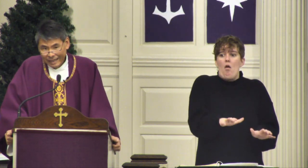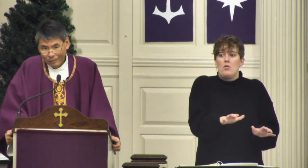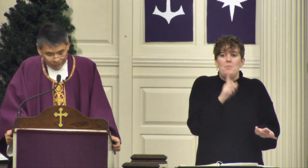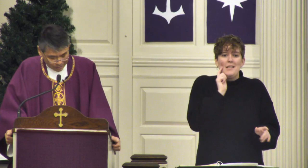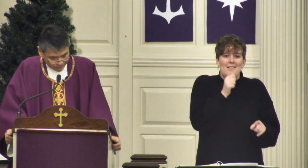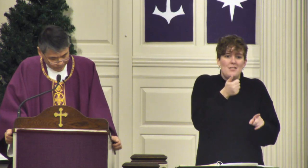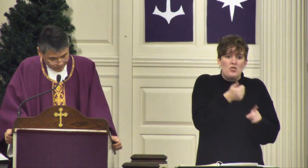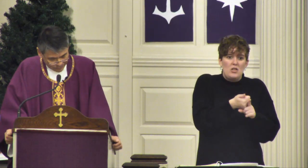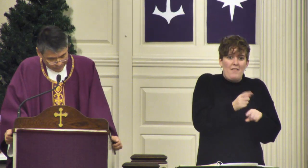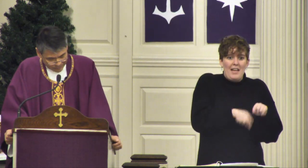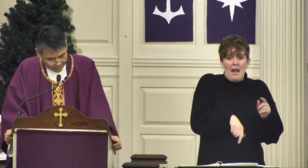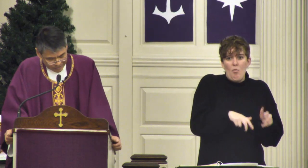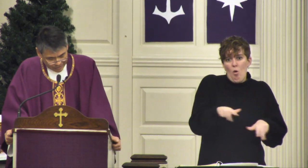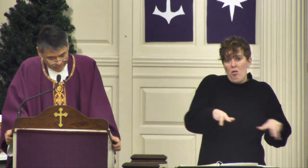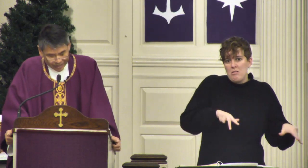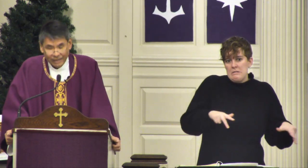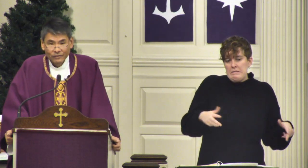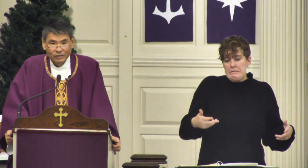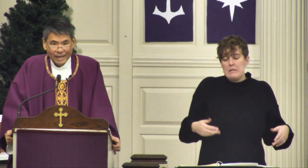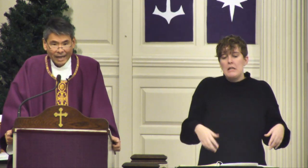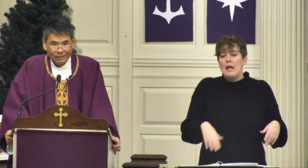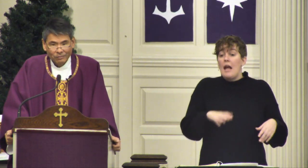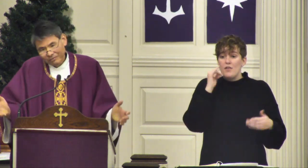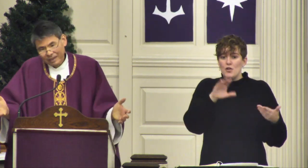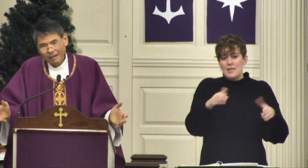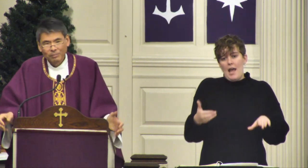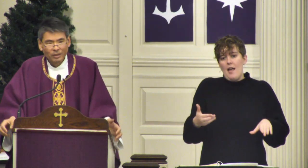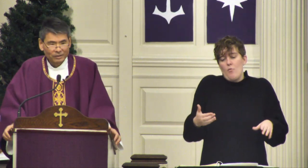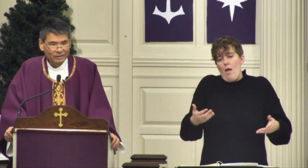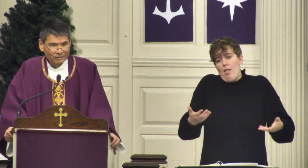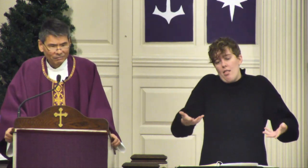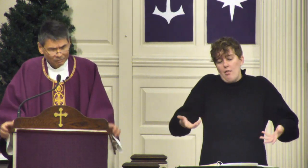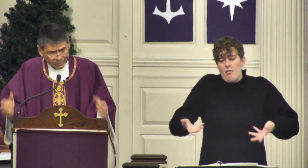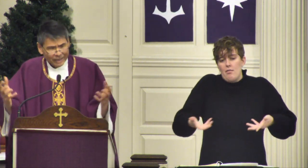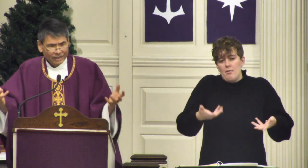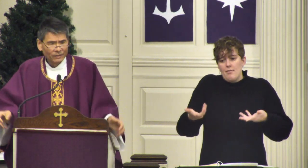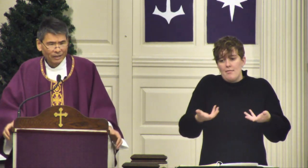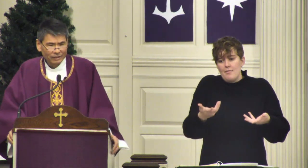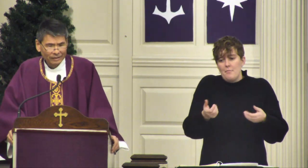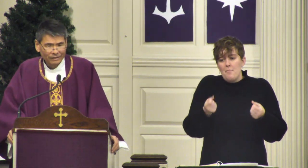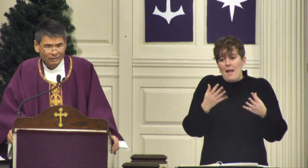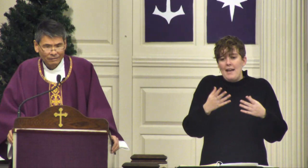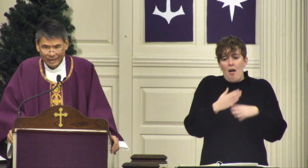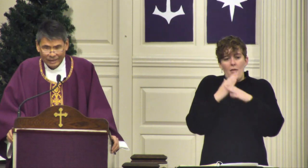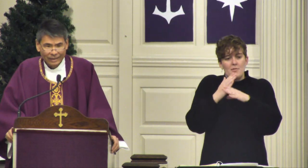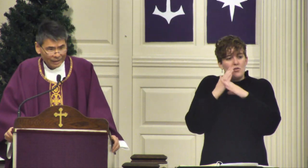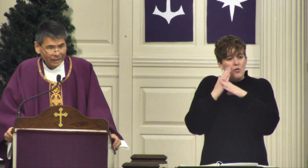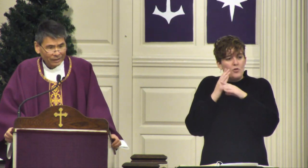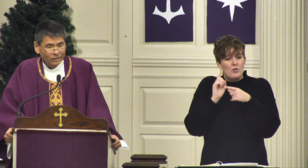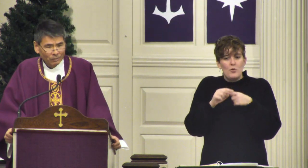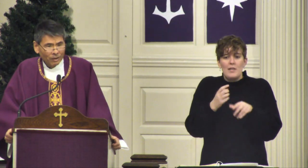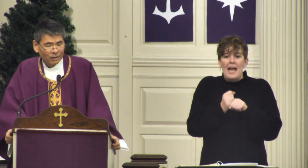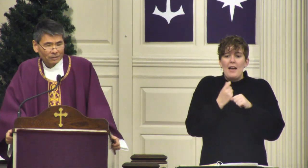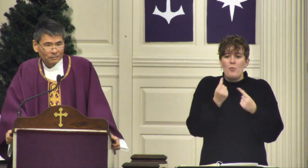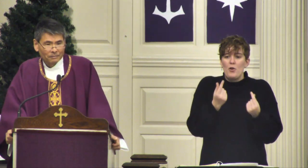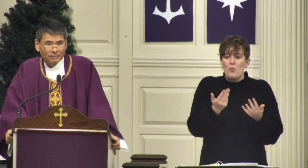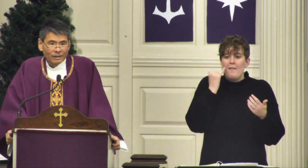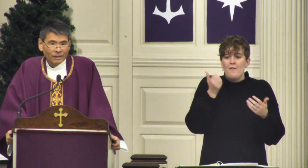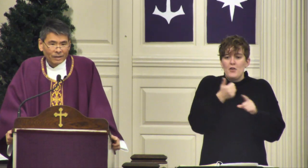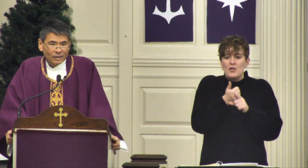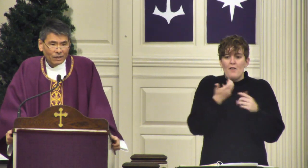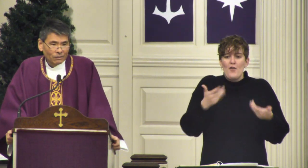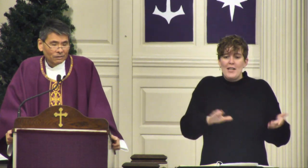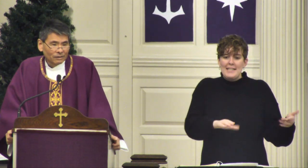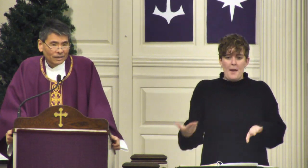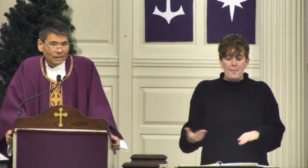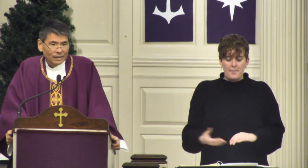can't walk. And if you're dead, well, that poses many difficulties to getting the things that you want.